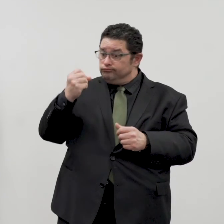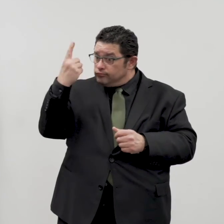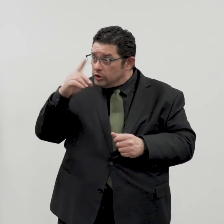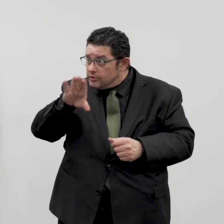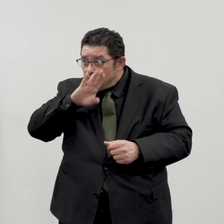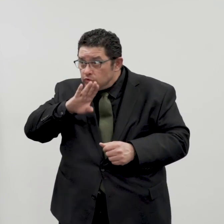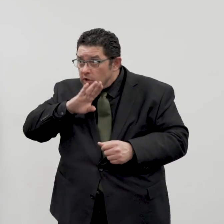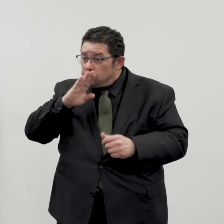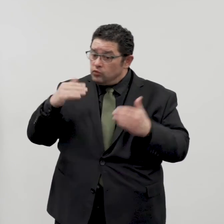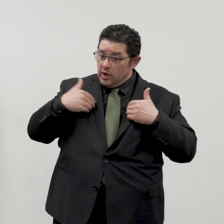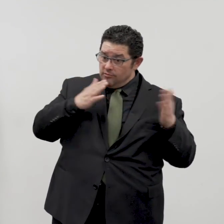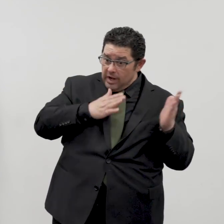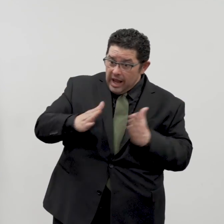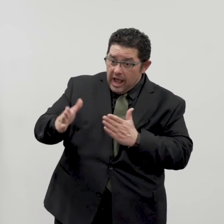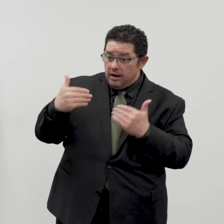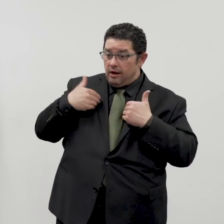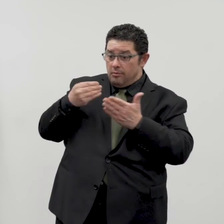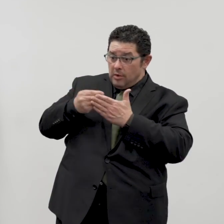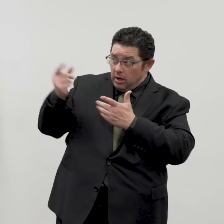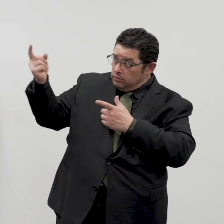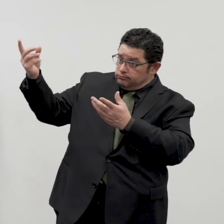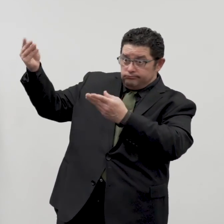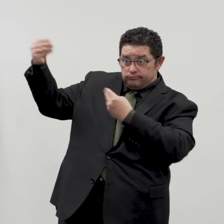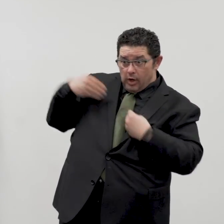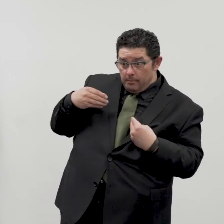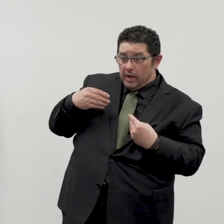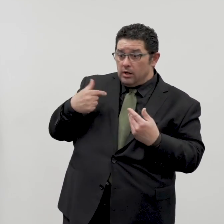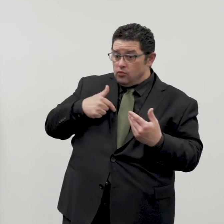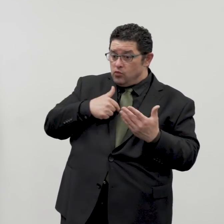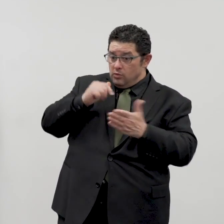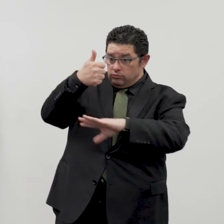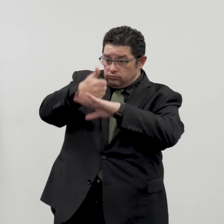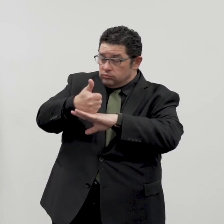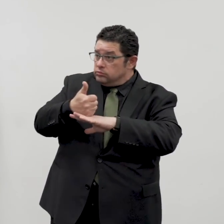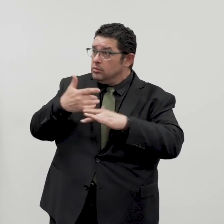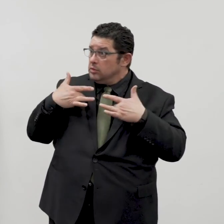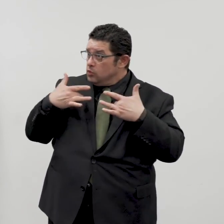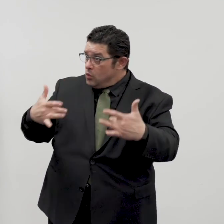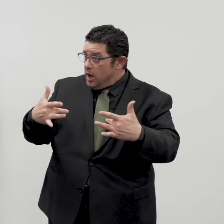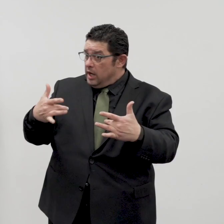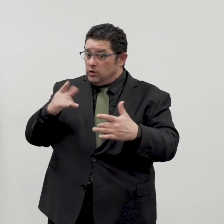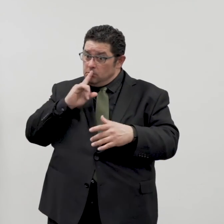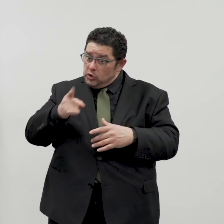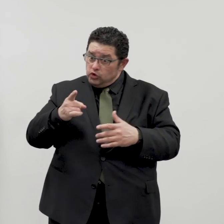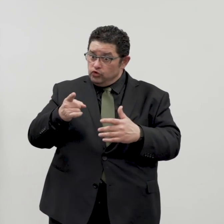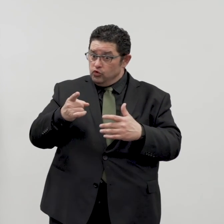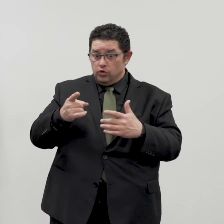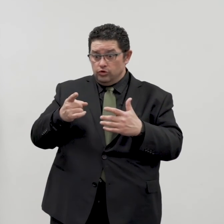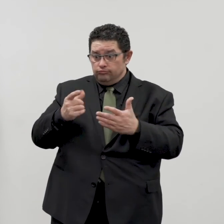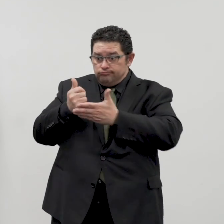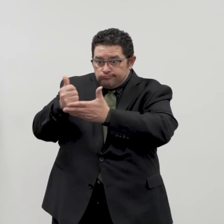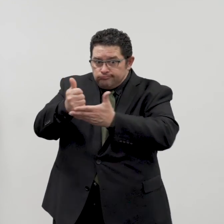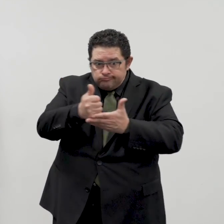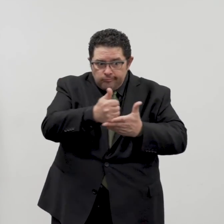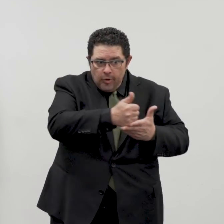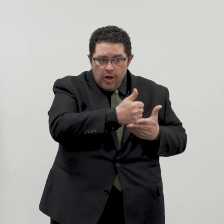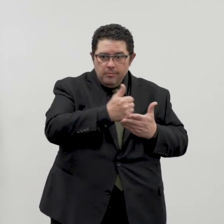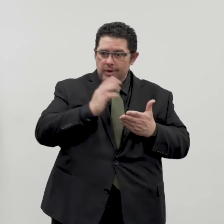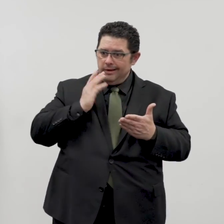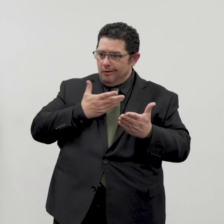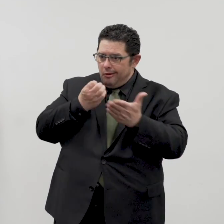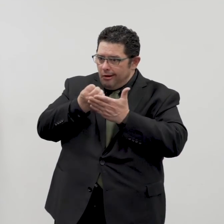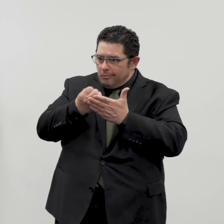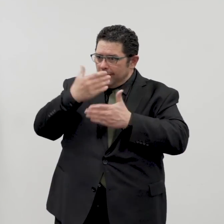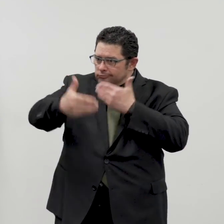We have some federal stimulus money coming. We're going to implement that in a way to shore everyone up and get our economy moving